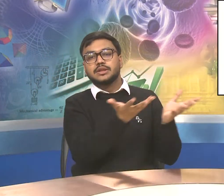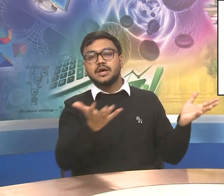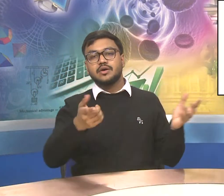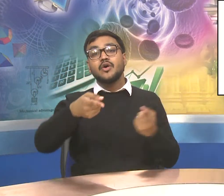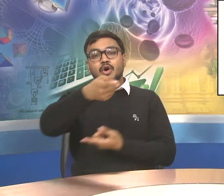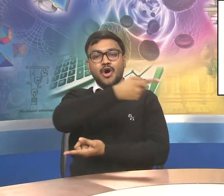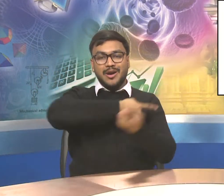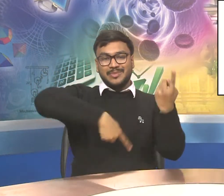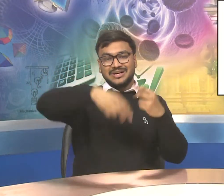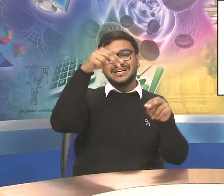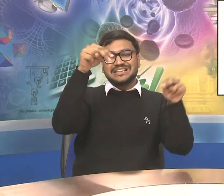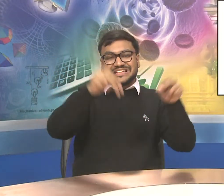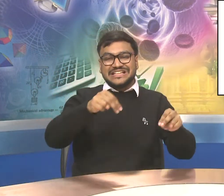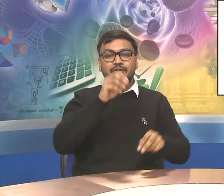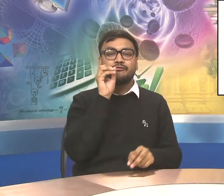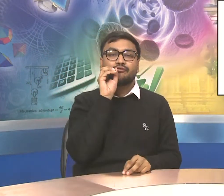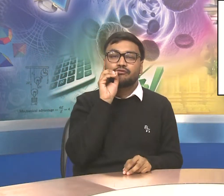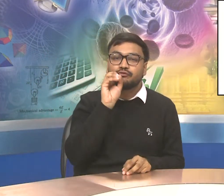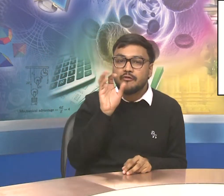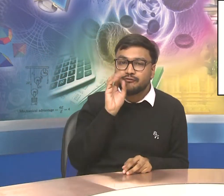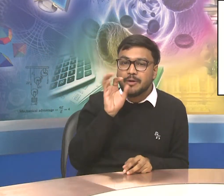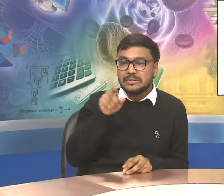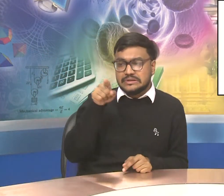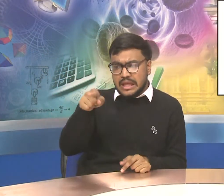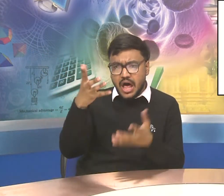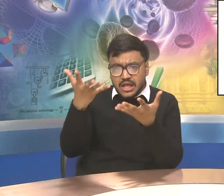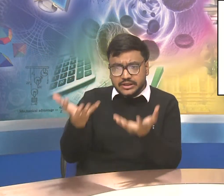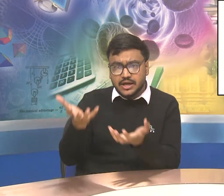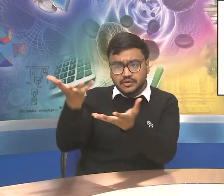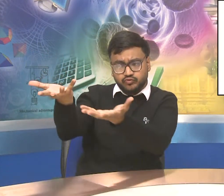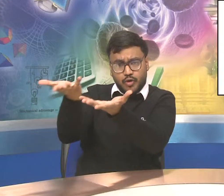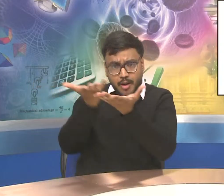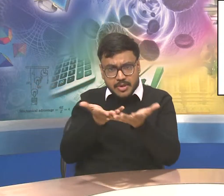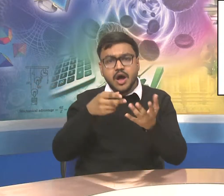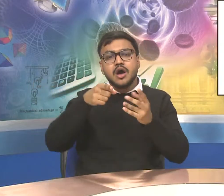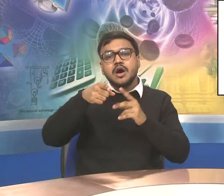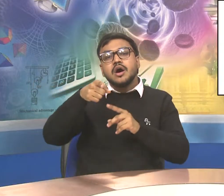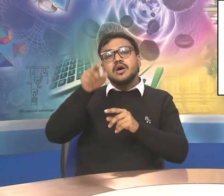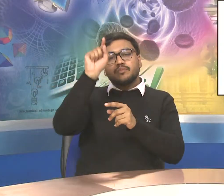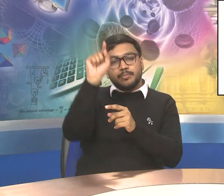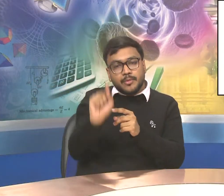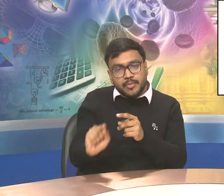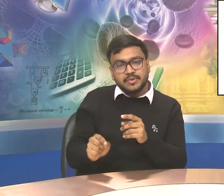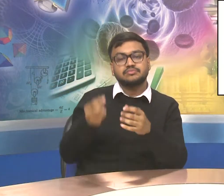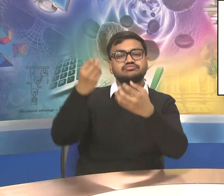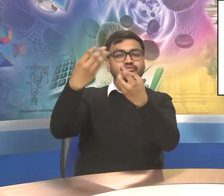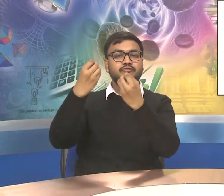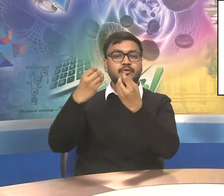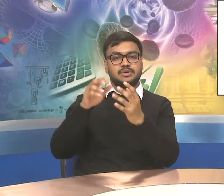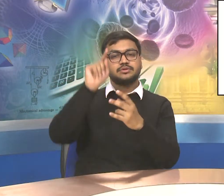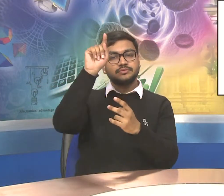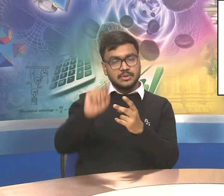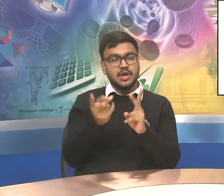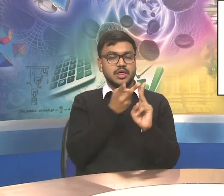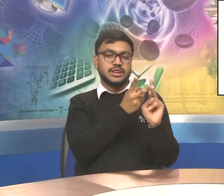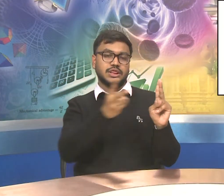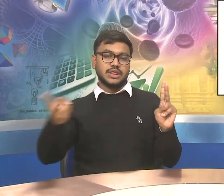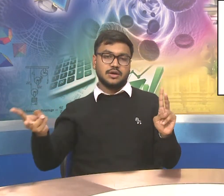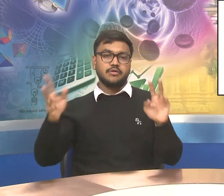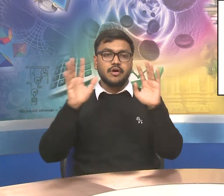Information like what to study and how to behave, where to apply, how to apply,